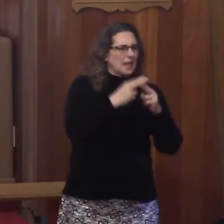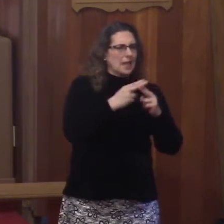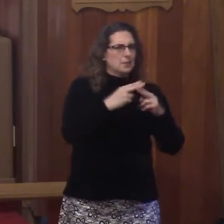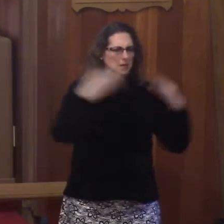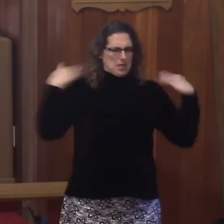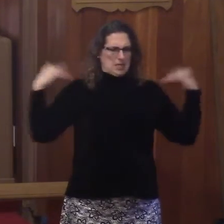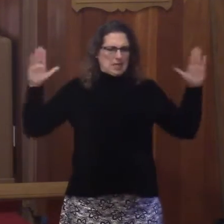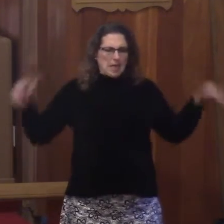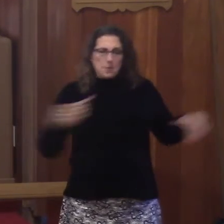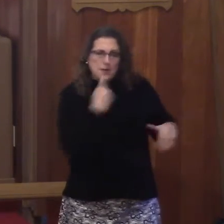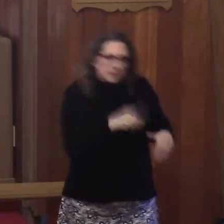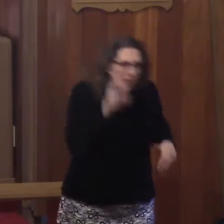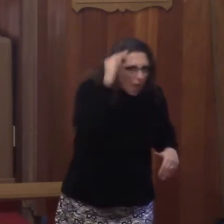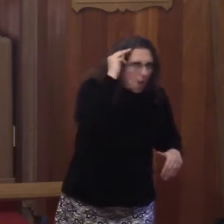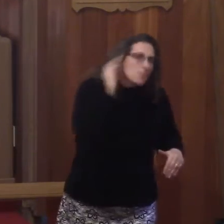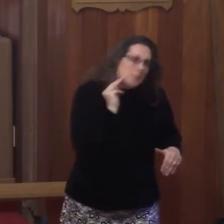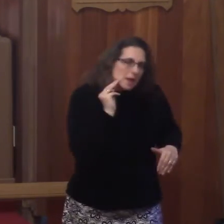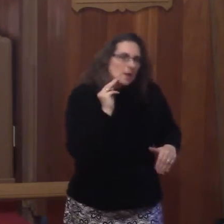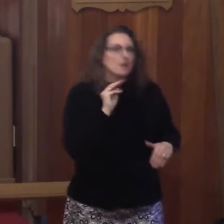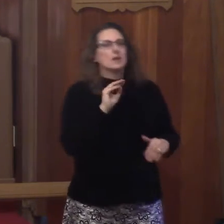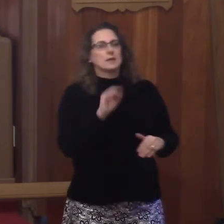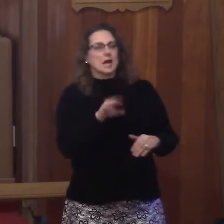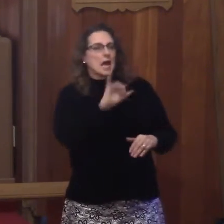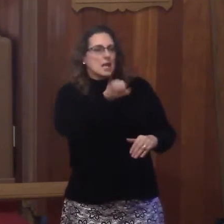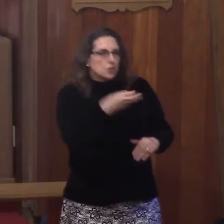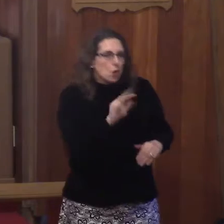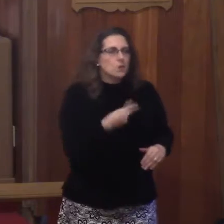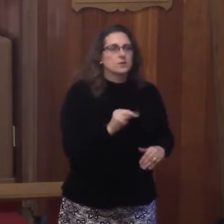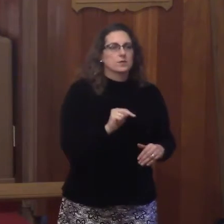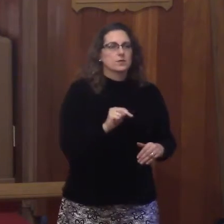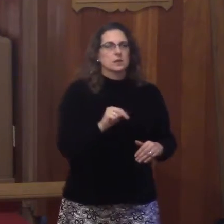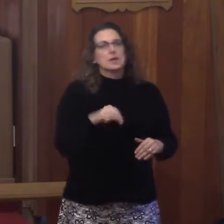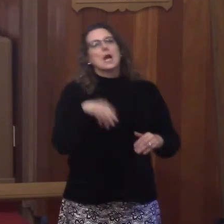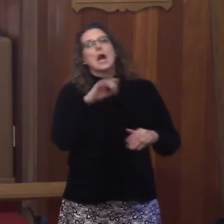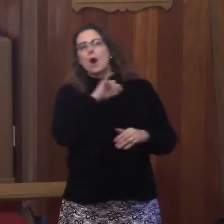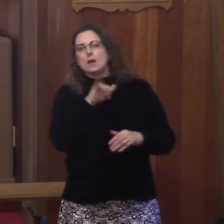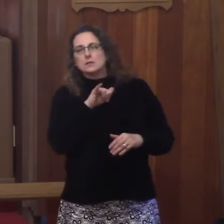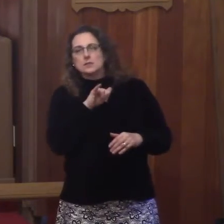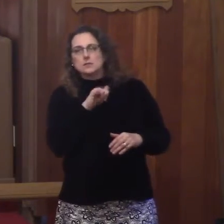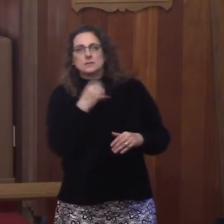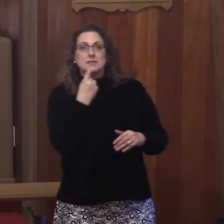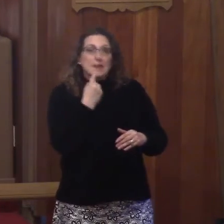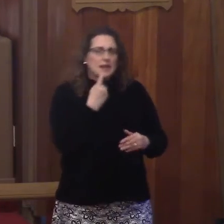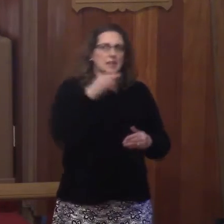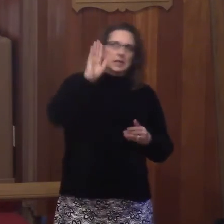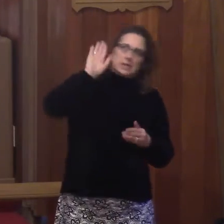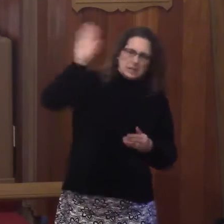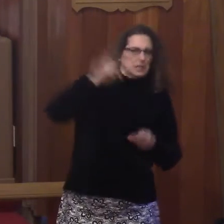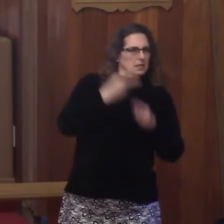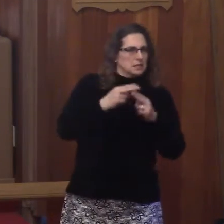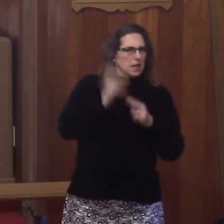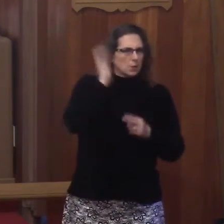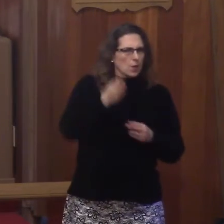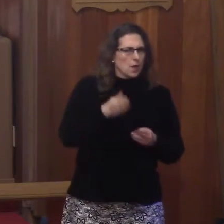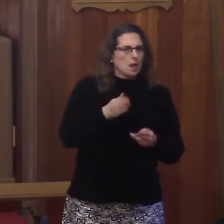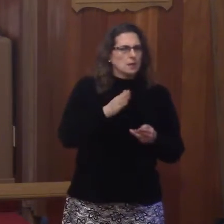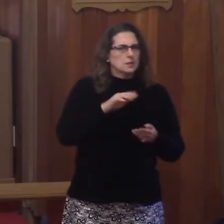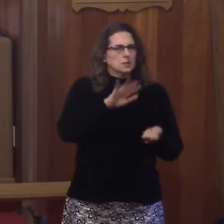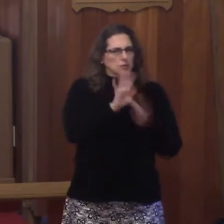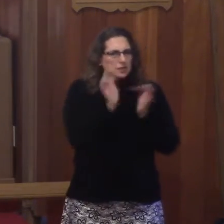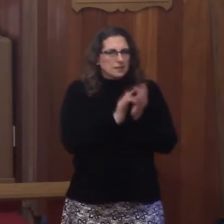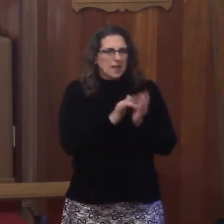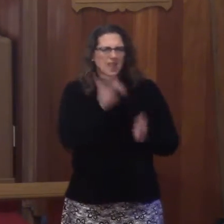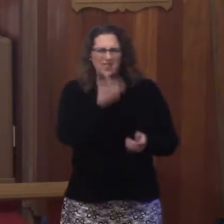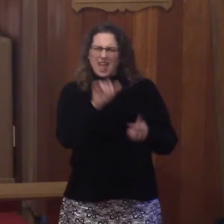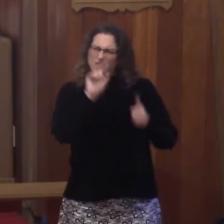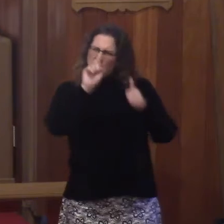name to Mary and to Joseph. And even to find it, it says his name shall be Jesus. Right? And is this the first time we've heard the name